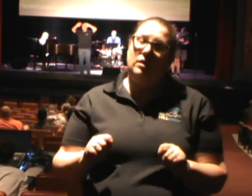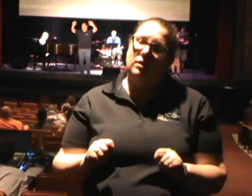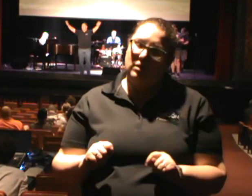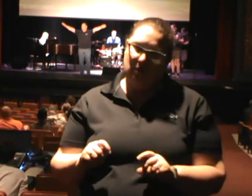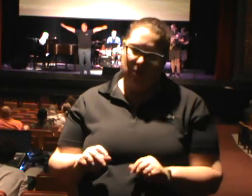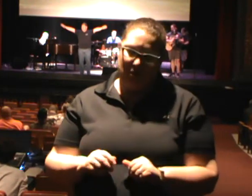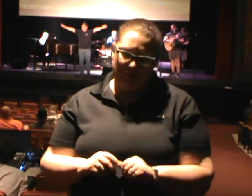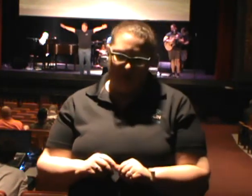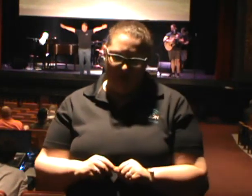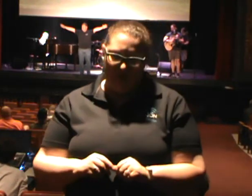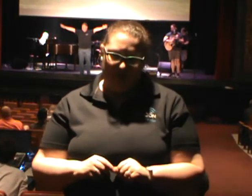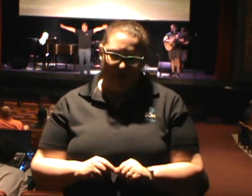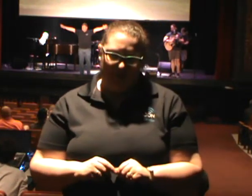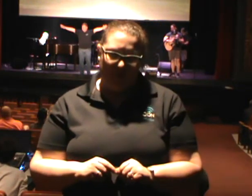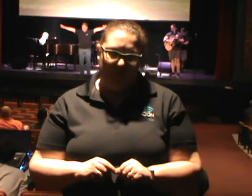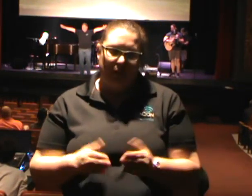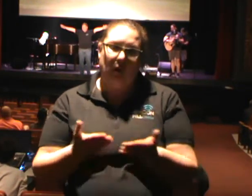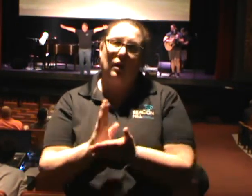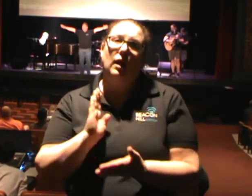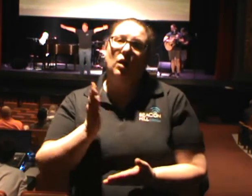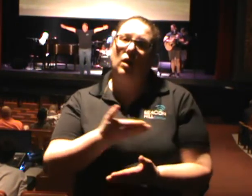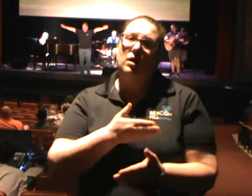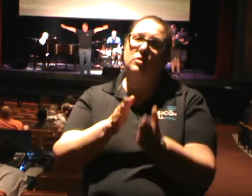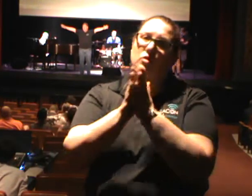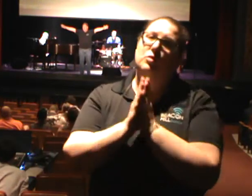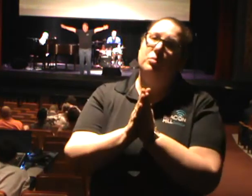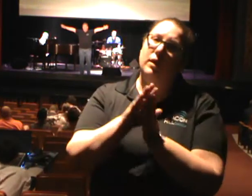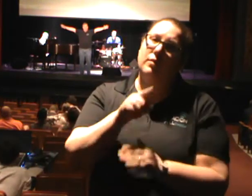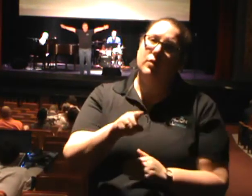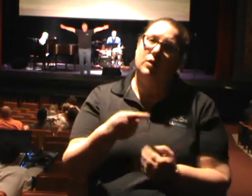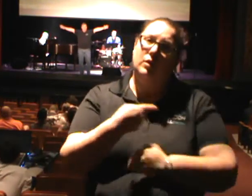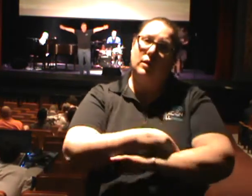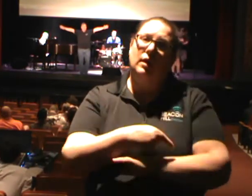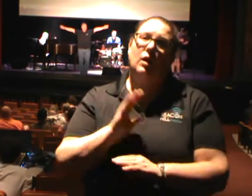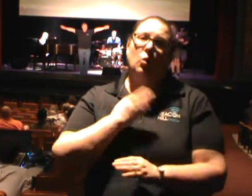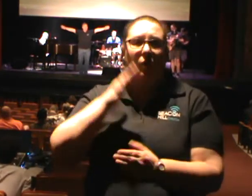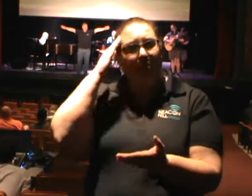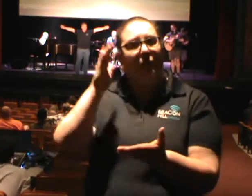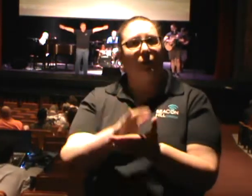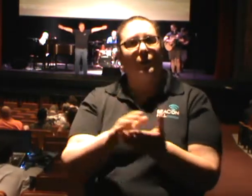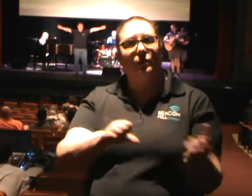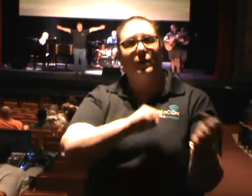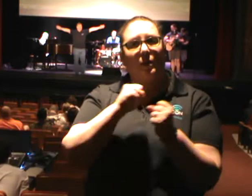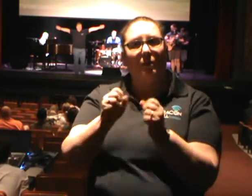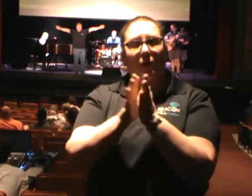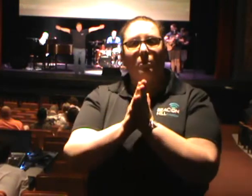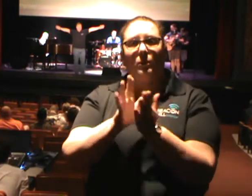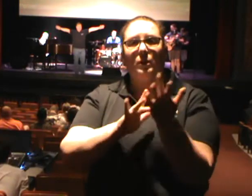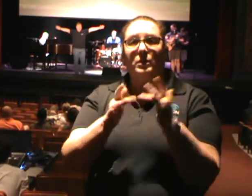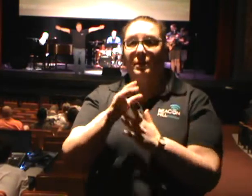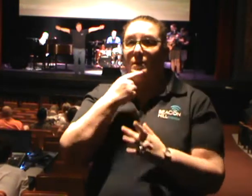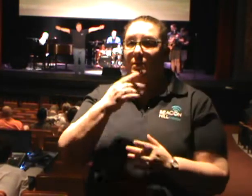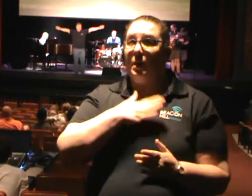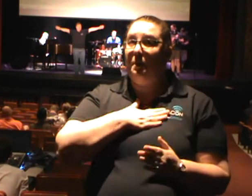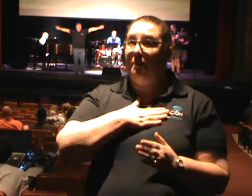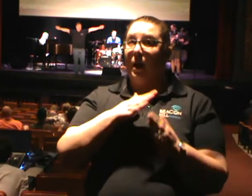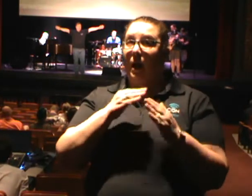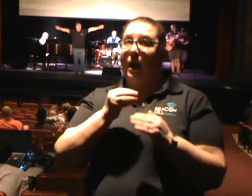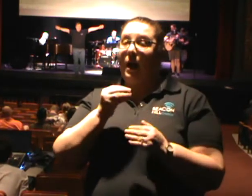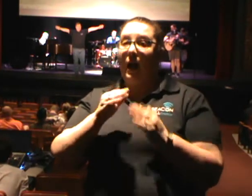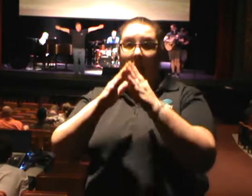I just pray that you would allow us to intercede with you today. We believe in the power of prayer here. You know that the Bible says, Jesus says, my house should be called a house of